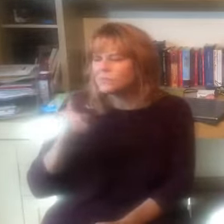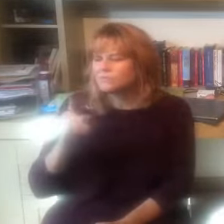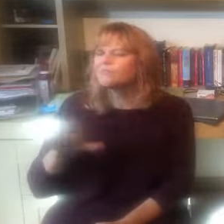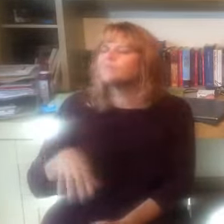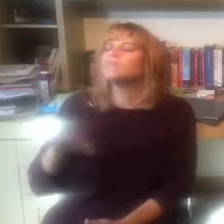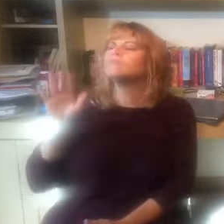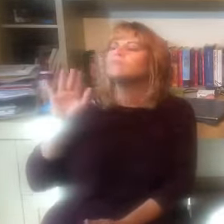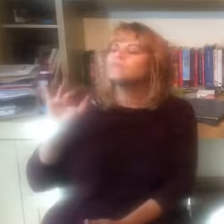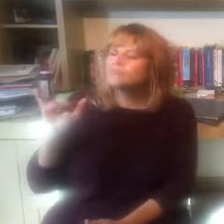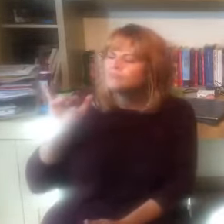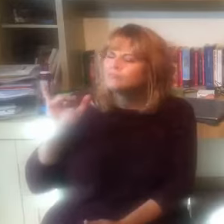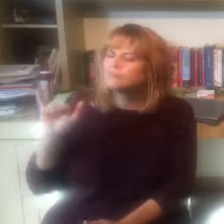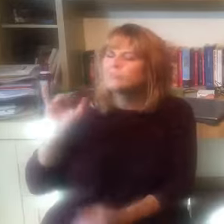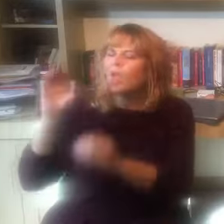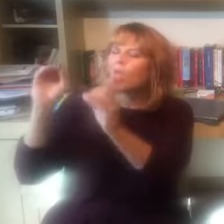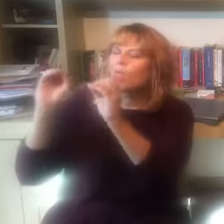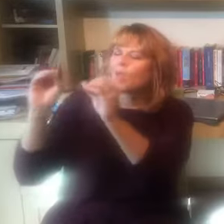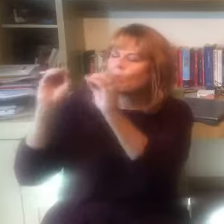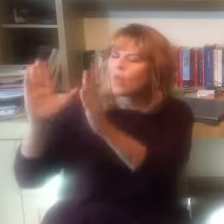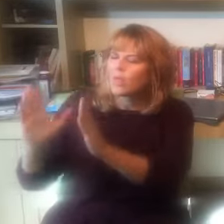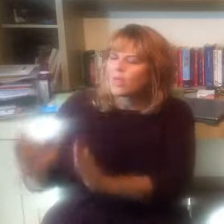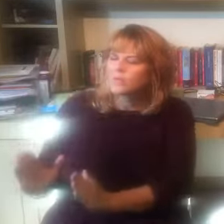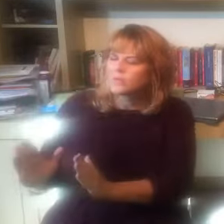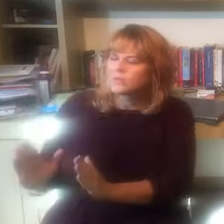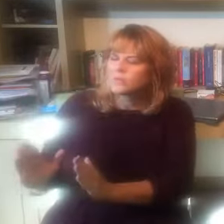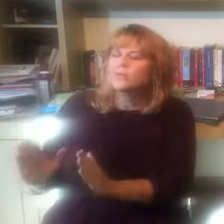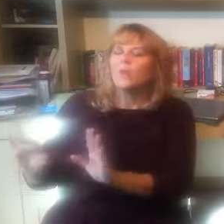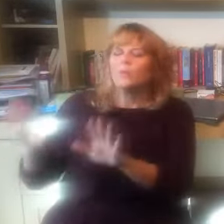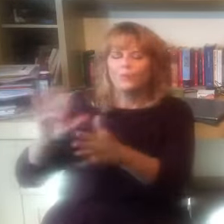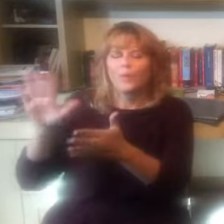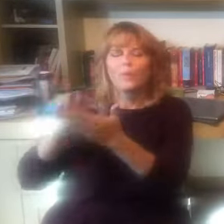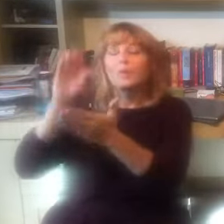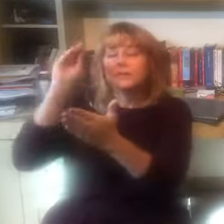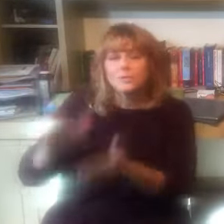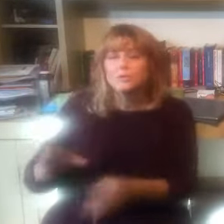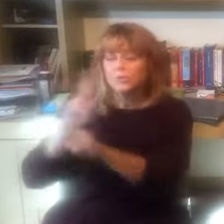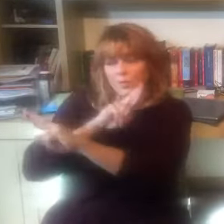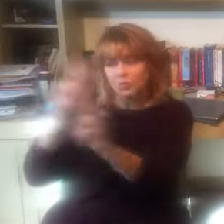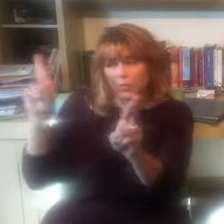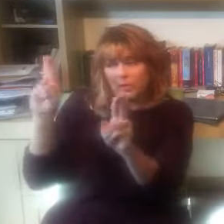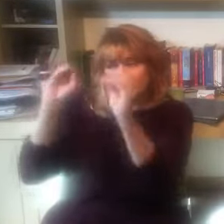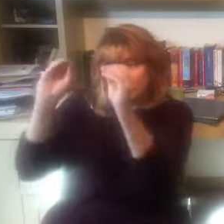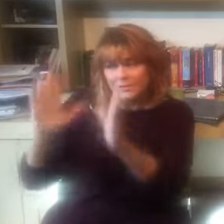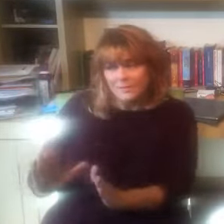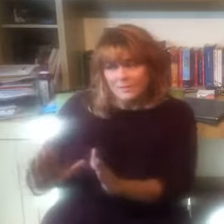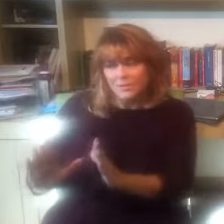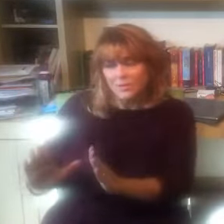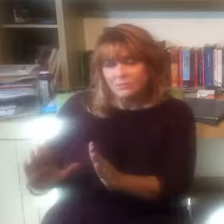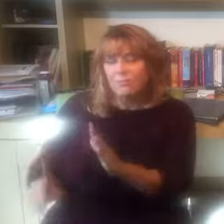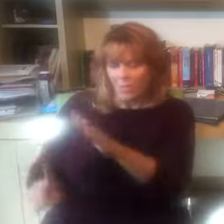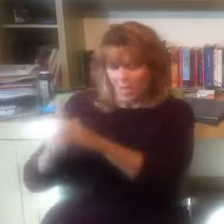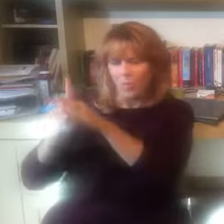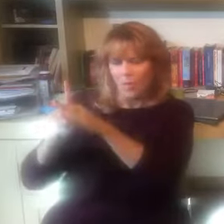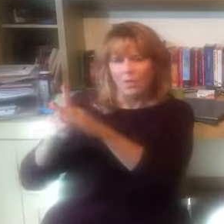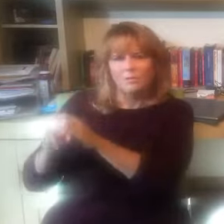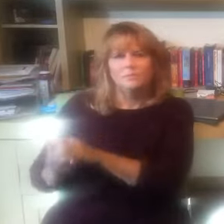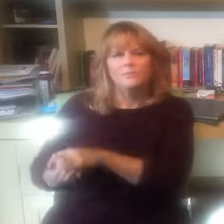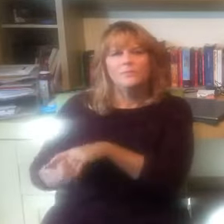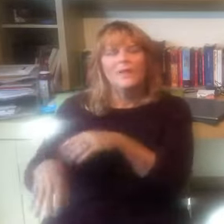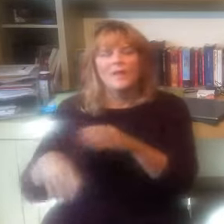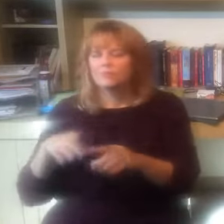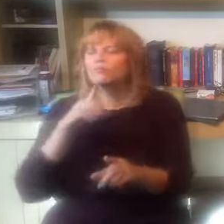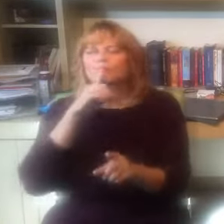said, when the student is ready, the teacher will appear. And he